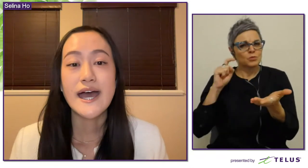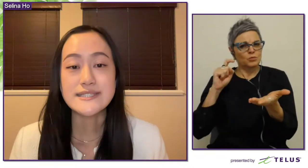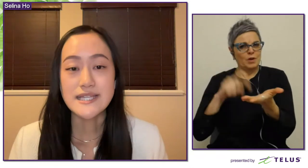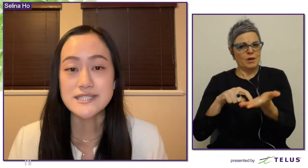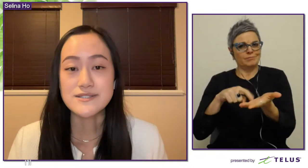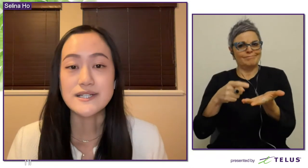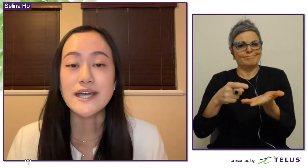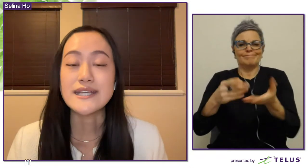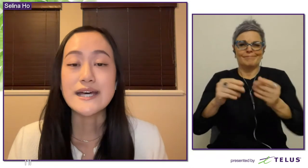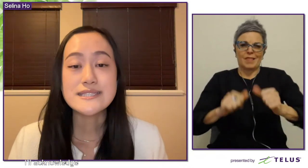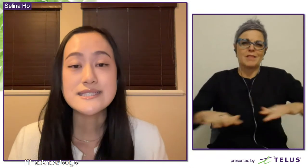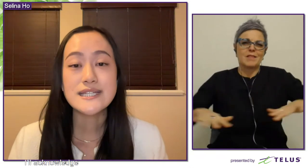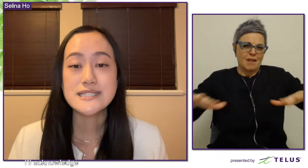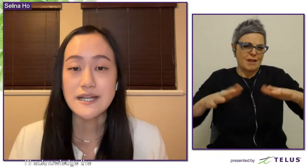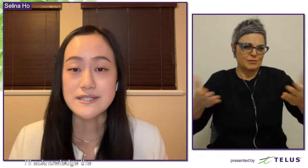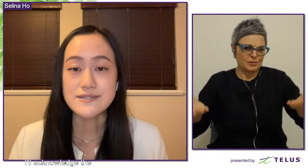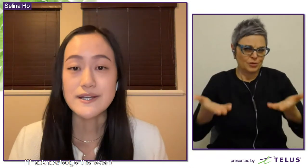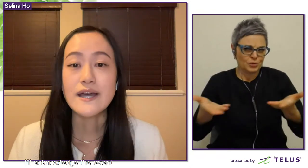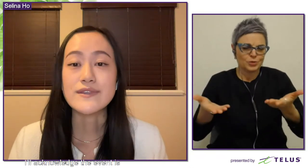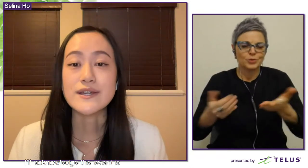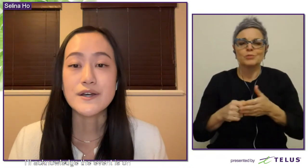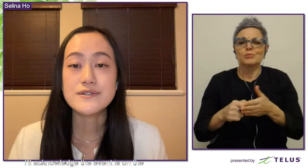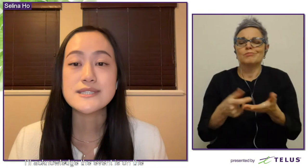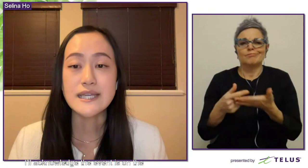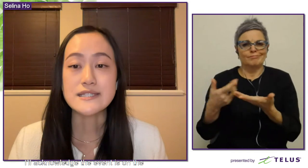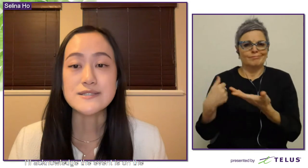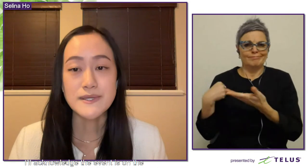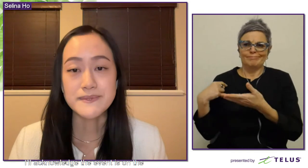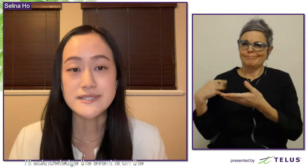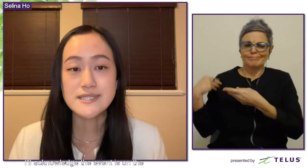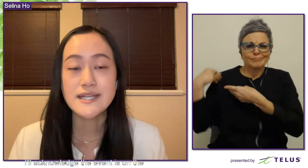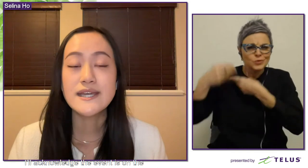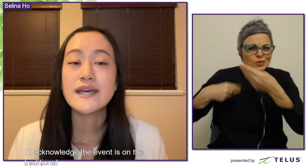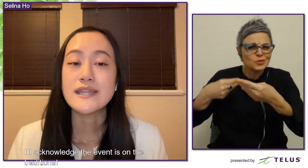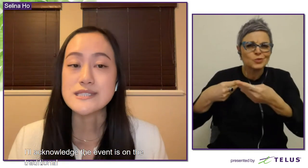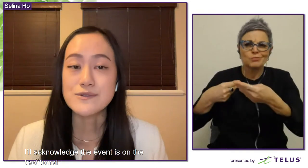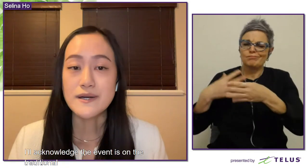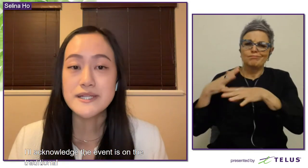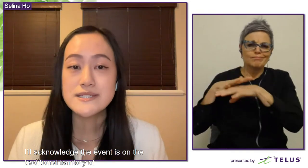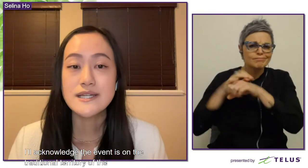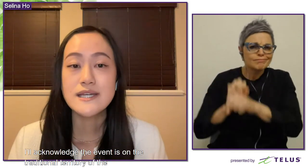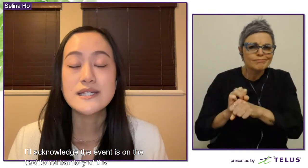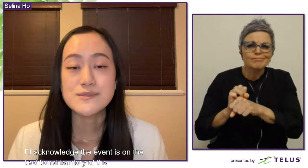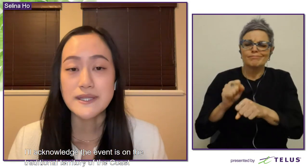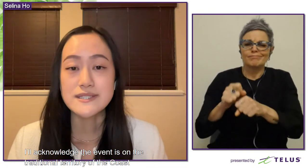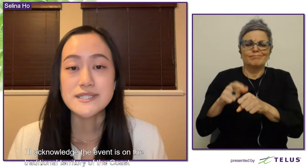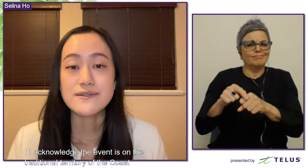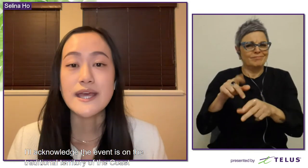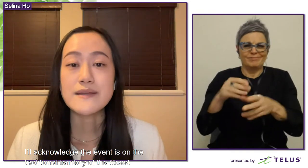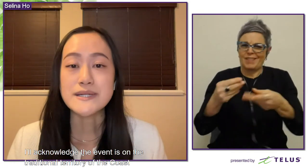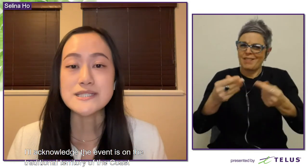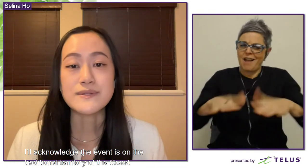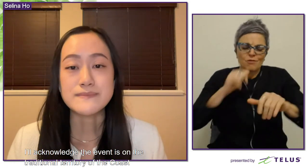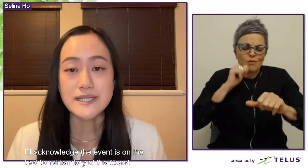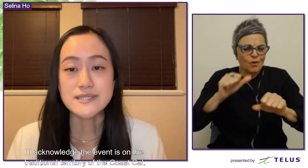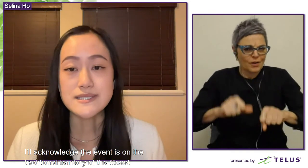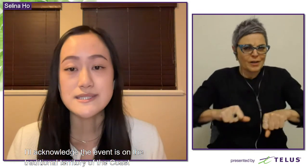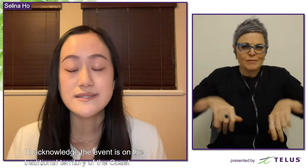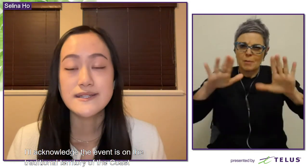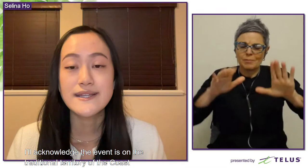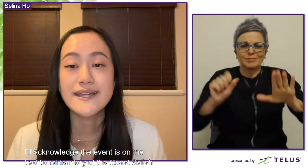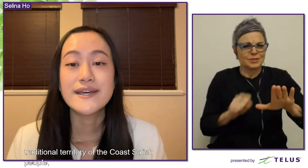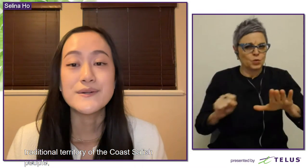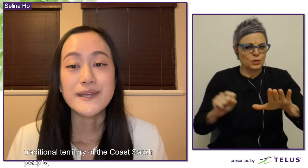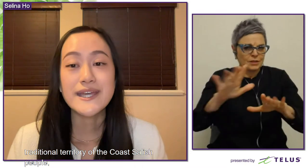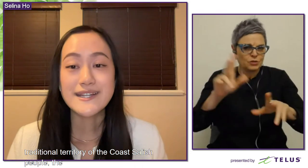traditional, ancestral, and unceded territory of the Coast Salish peoples, the Squamish, Tsleil-Waututh, and Musqueam